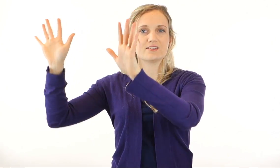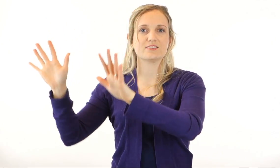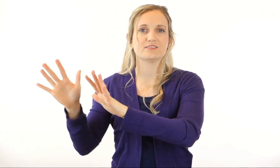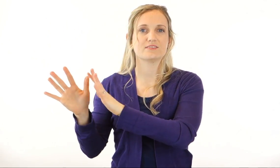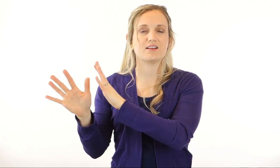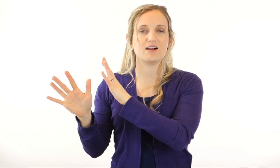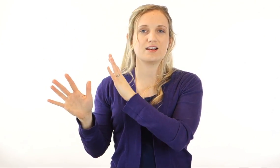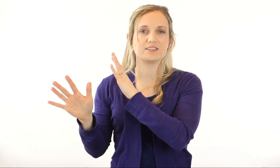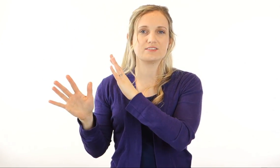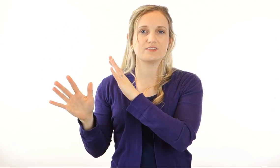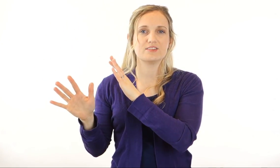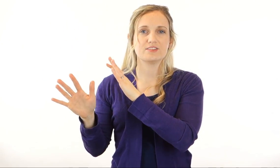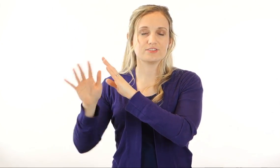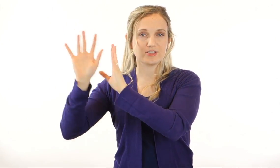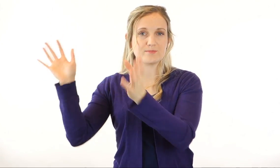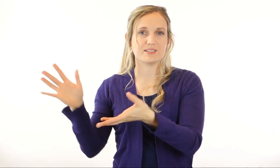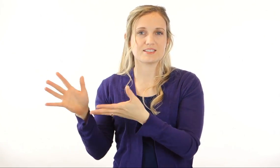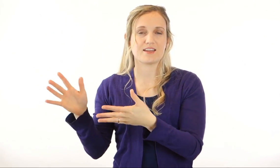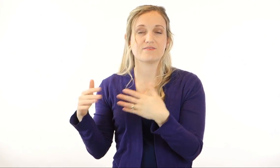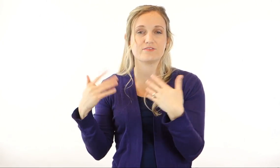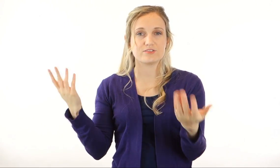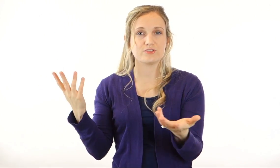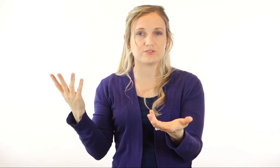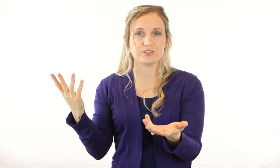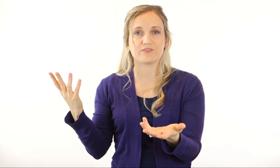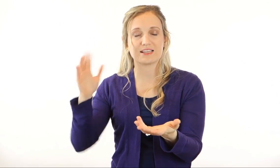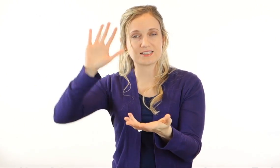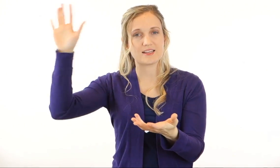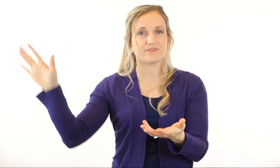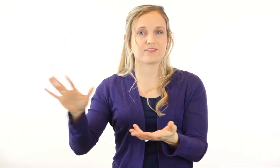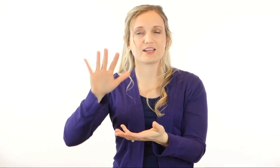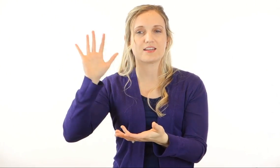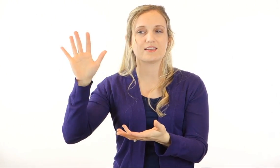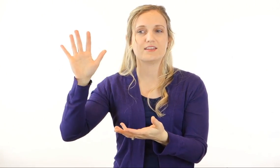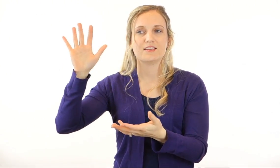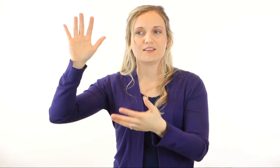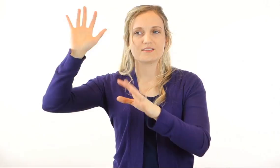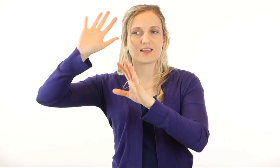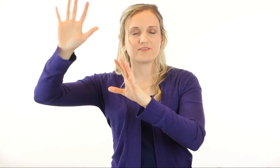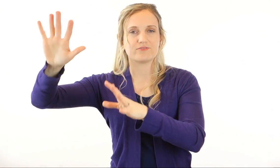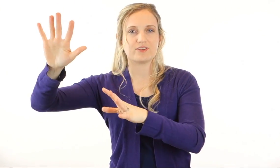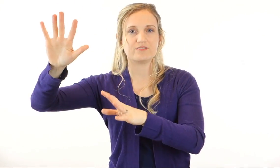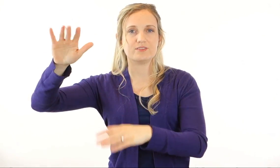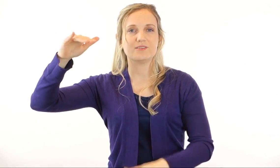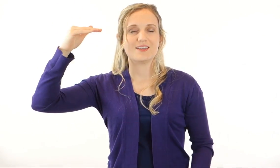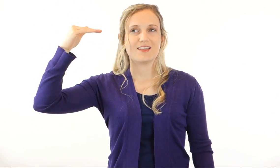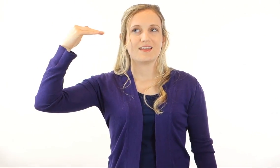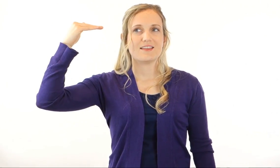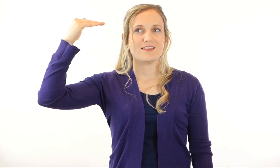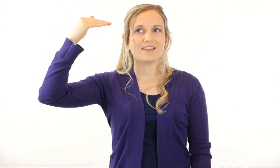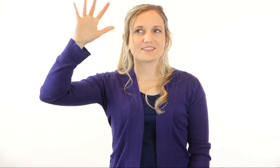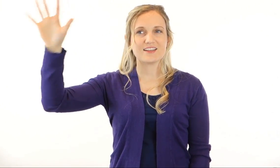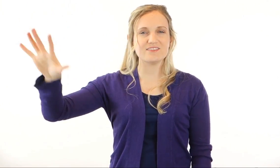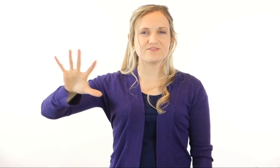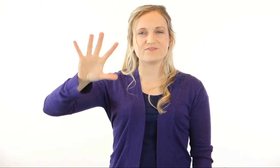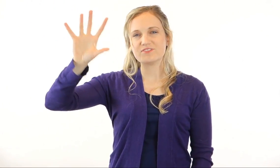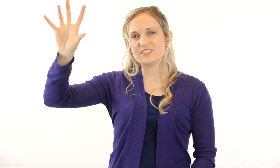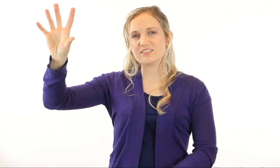here on your dominant side, it's usually your right side if you're right-handed, it's kind of in front of you, it's kind of